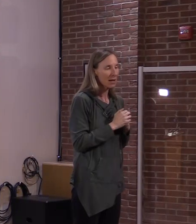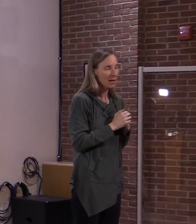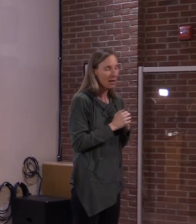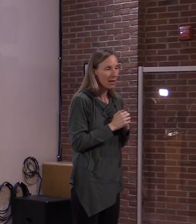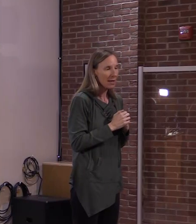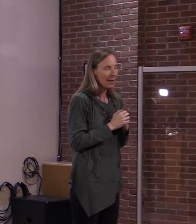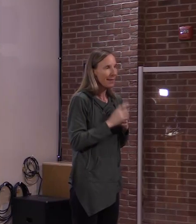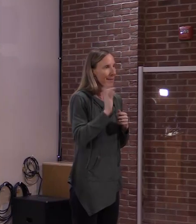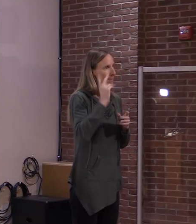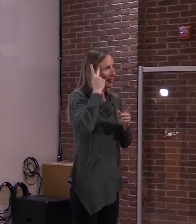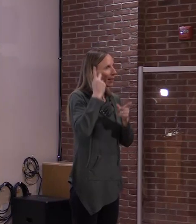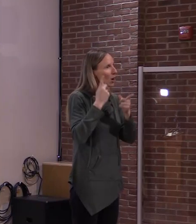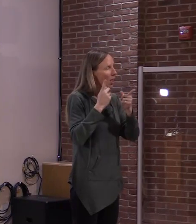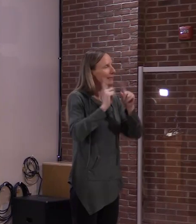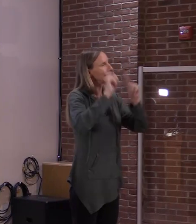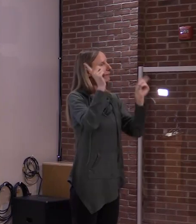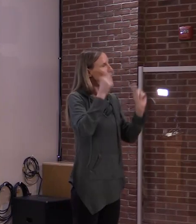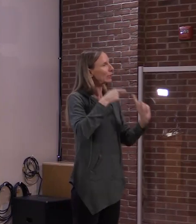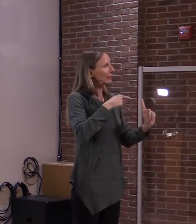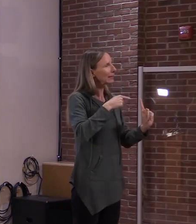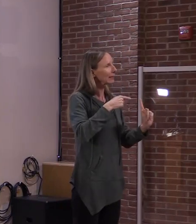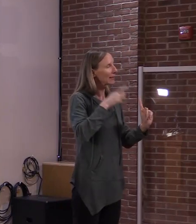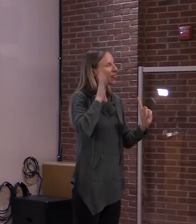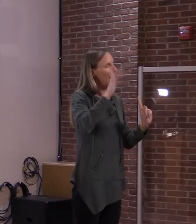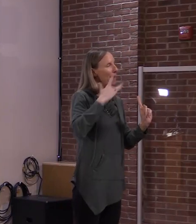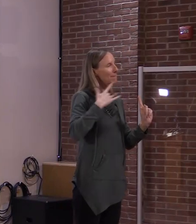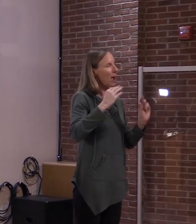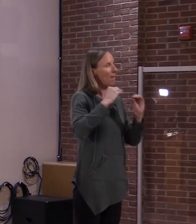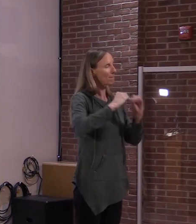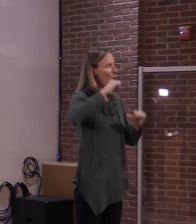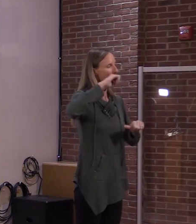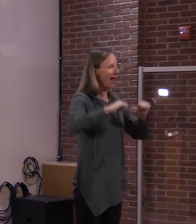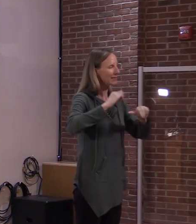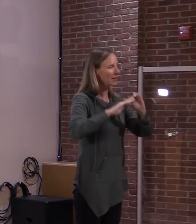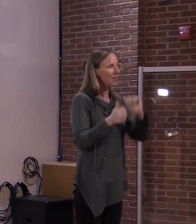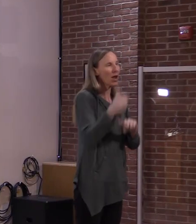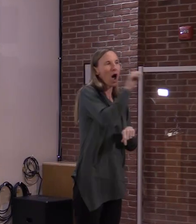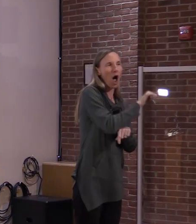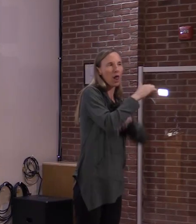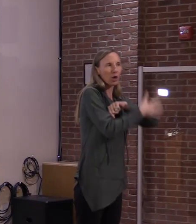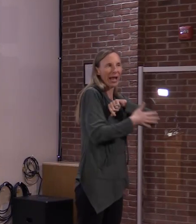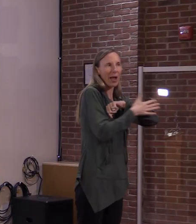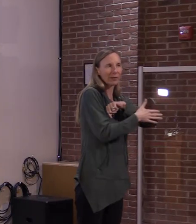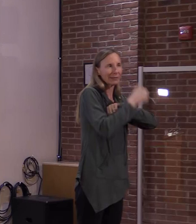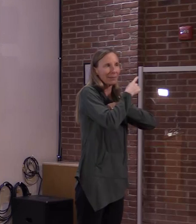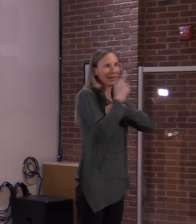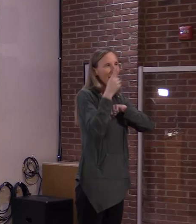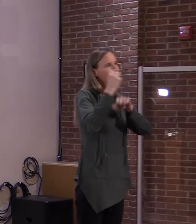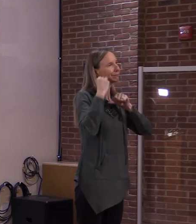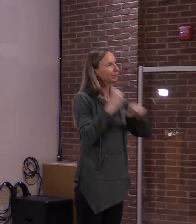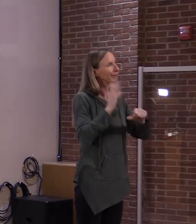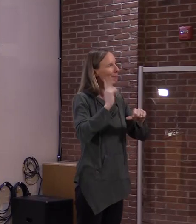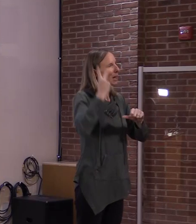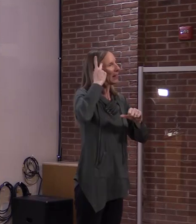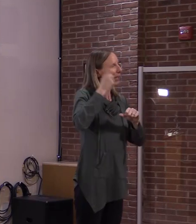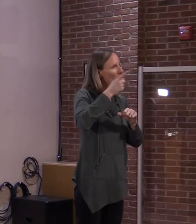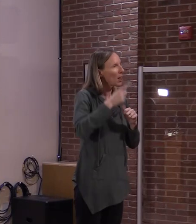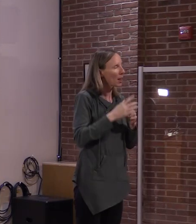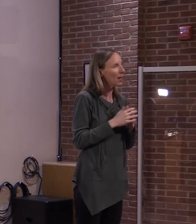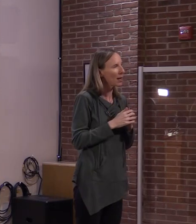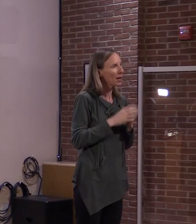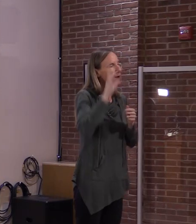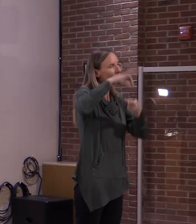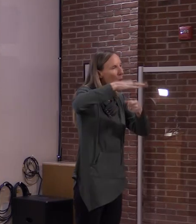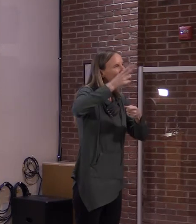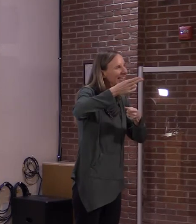of the political side, got ranked a little bit more hesitant than some other counties in Vermont due to its, you know, just in terms of its